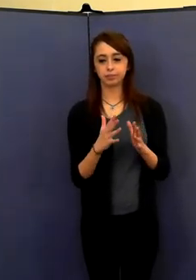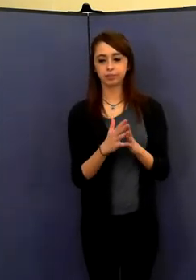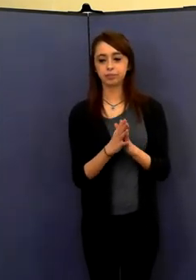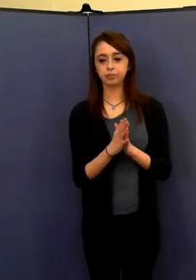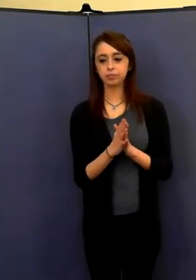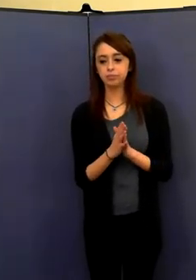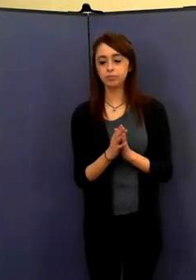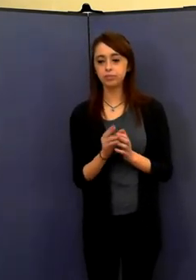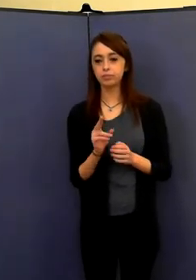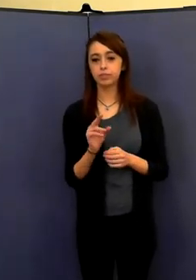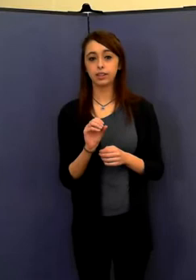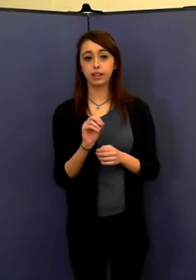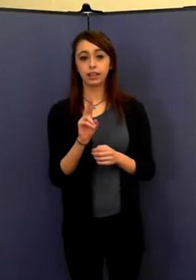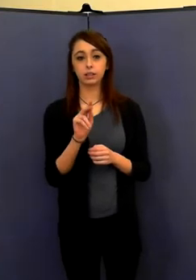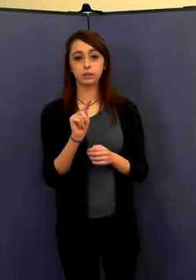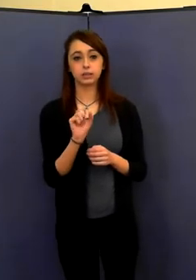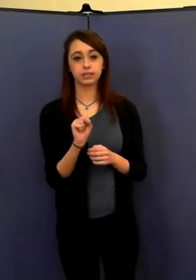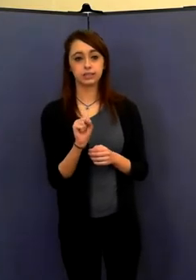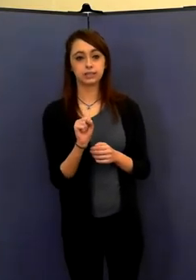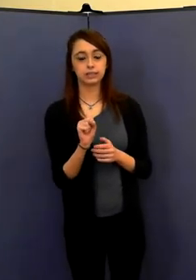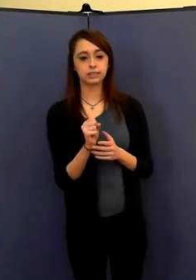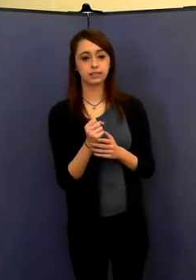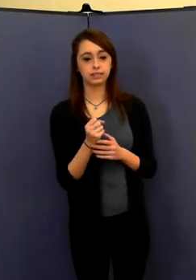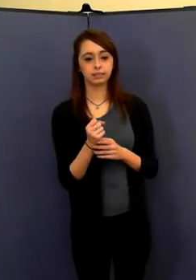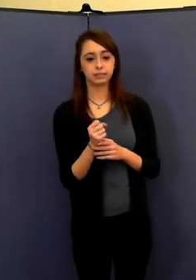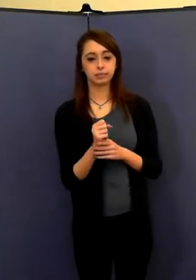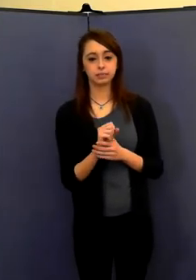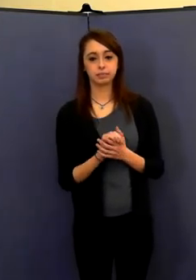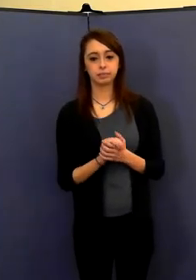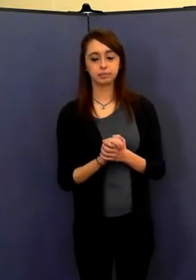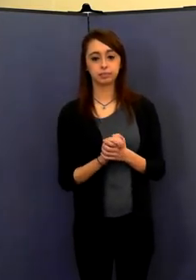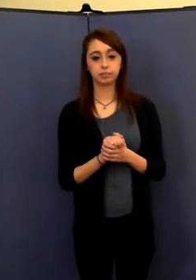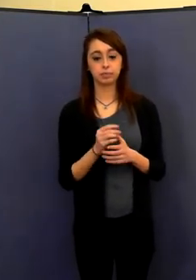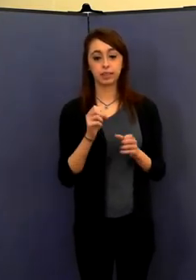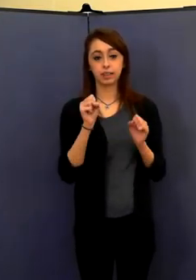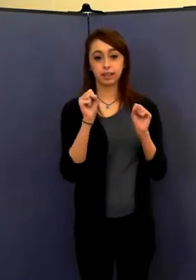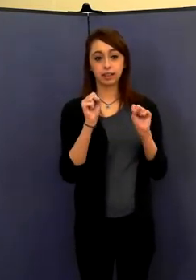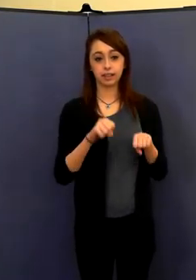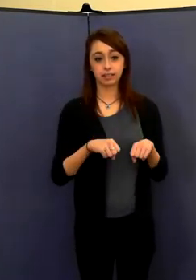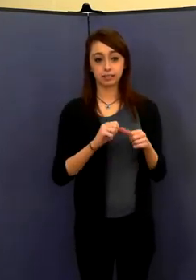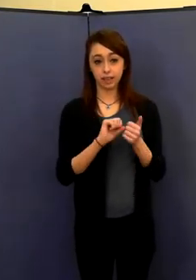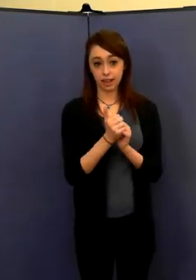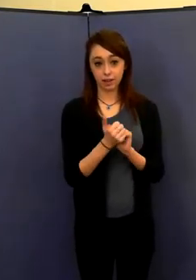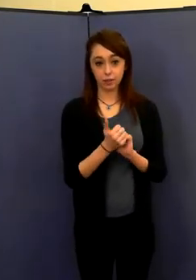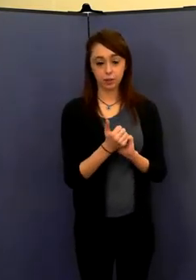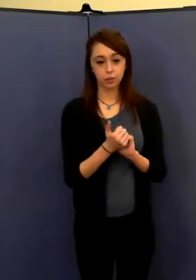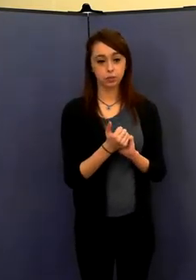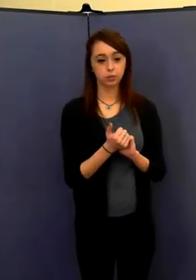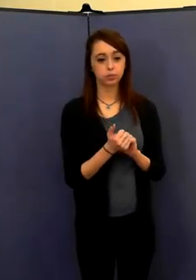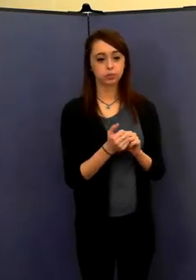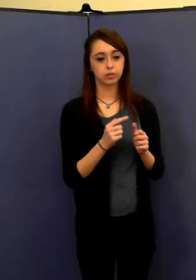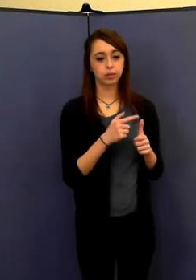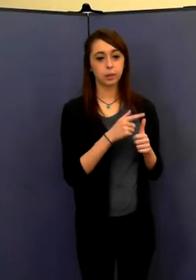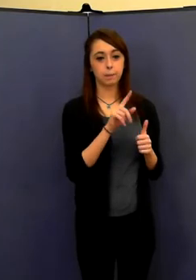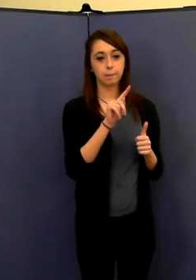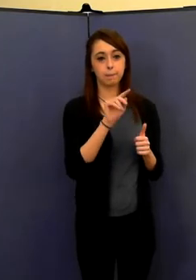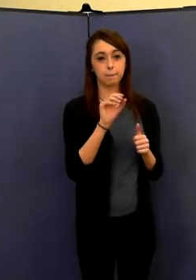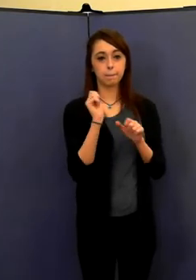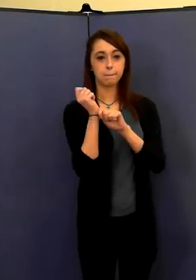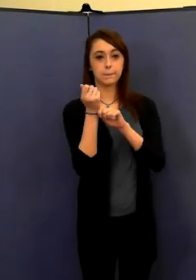the hitters. So you can get an out by either a batter's hit. When they hit the ball goes flying in the